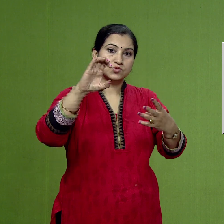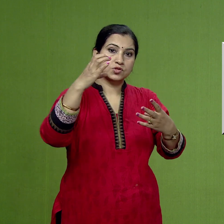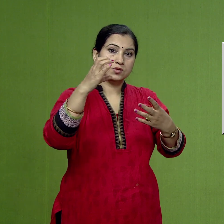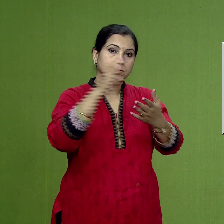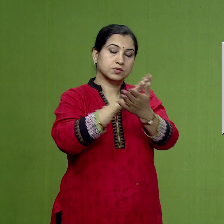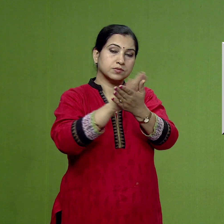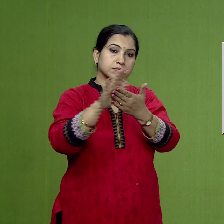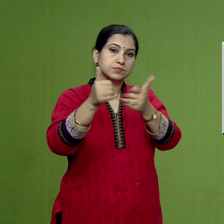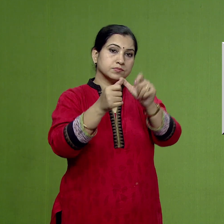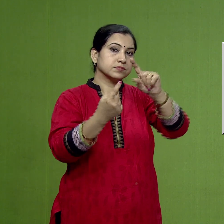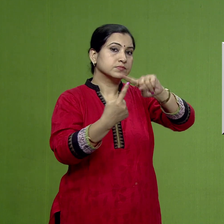Chhattisgarh,